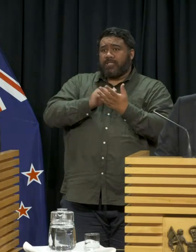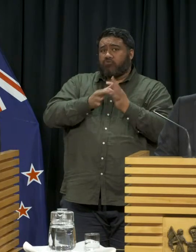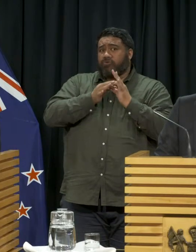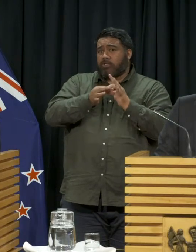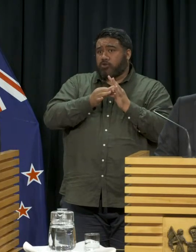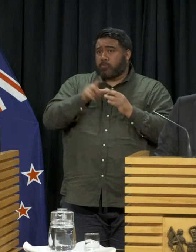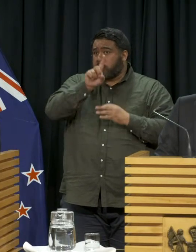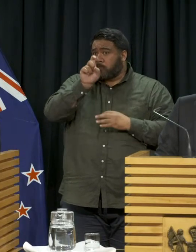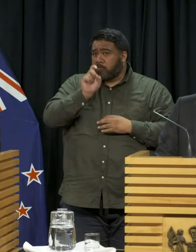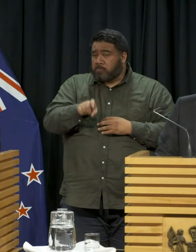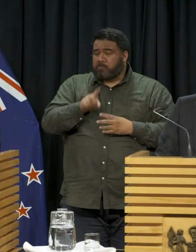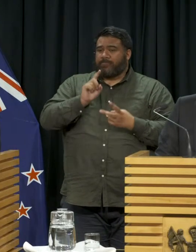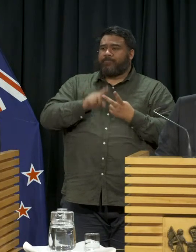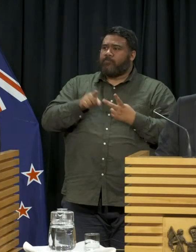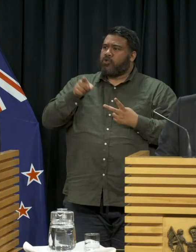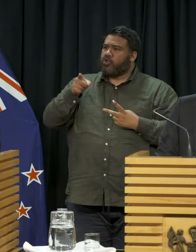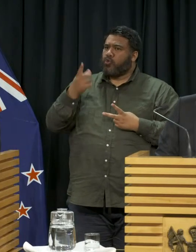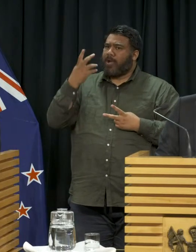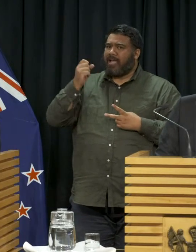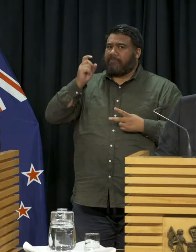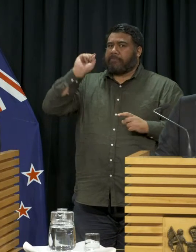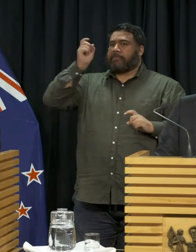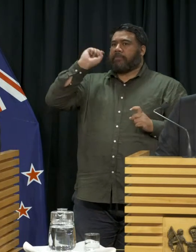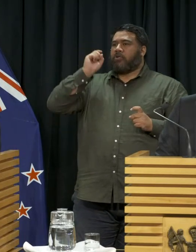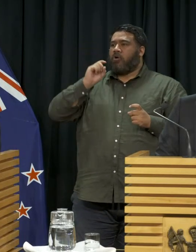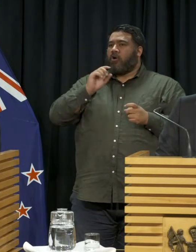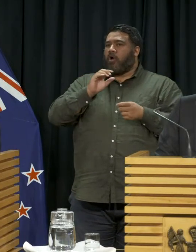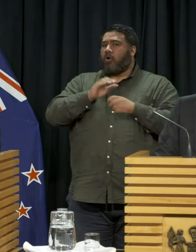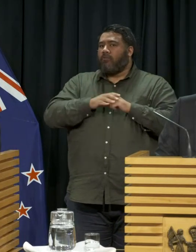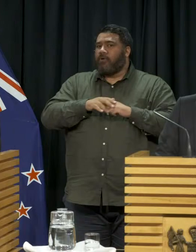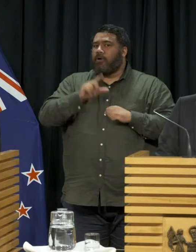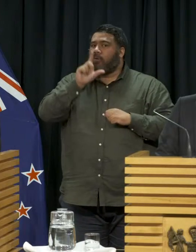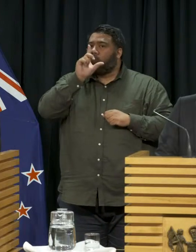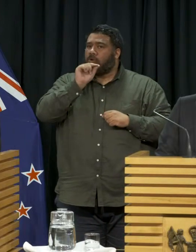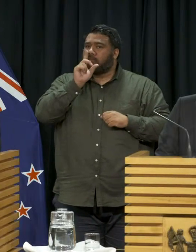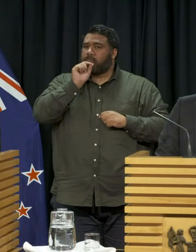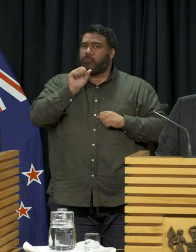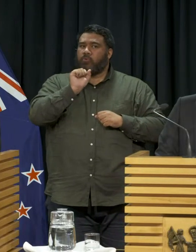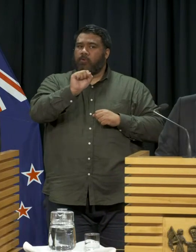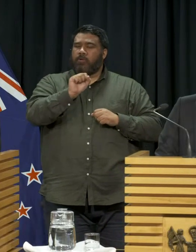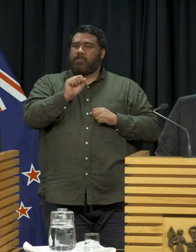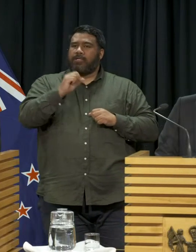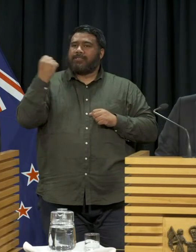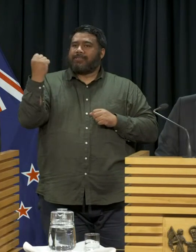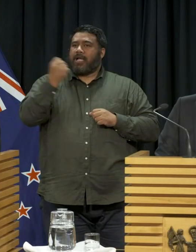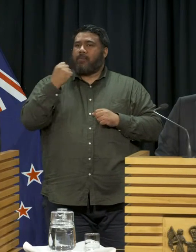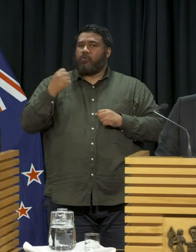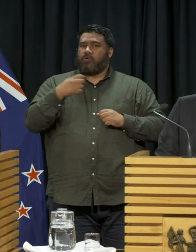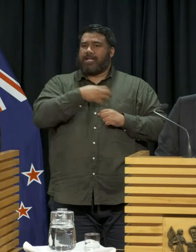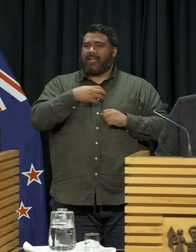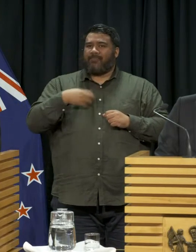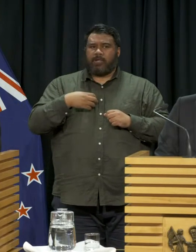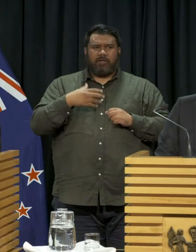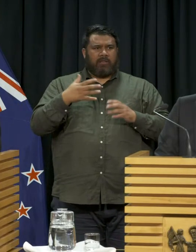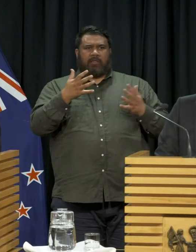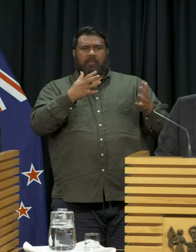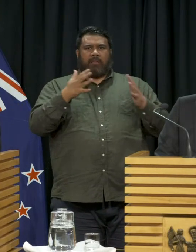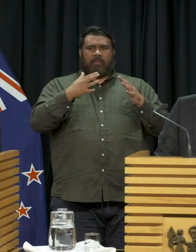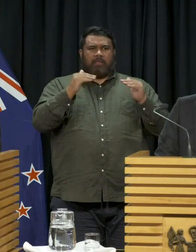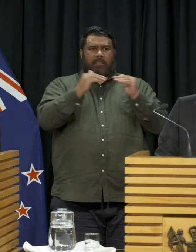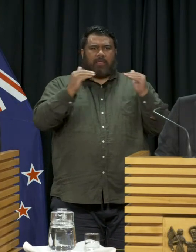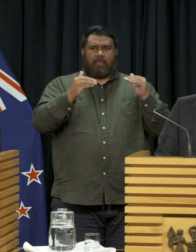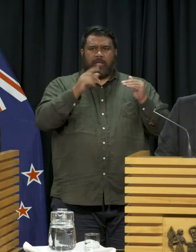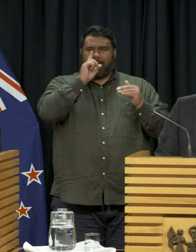relations? And do you have any concerns about the potential for instability in the Pacific, given the possibility of a deadlock,